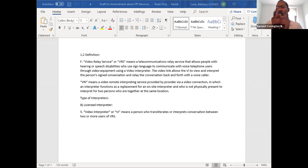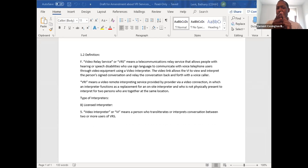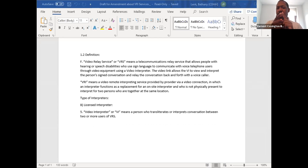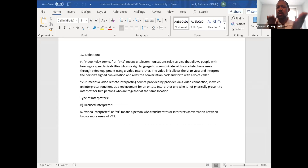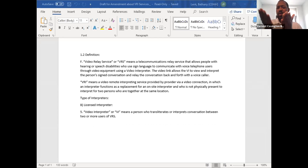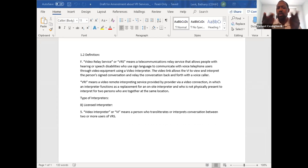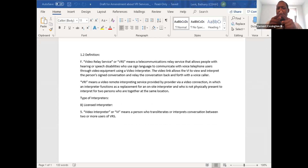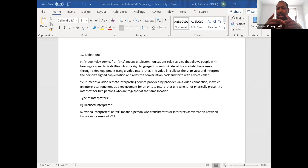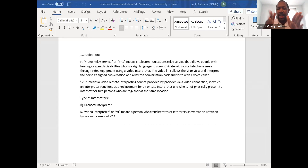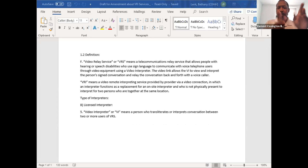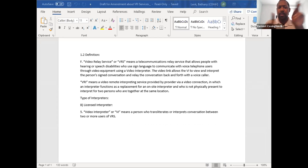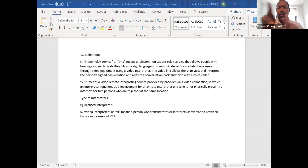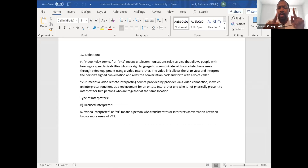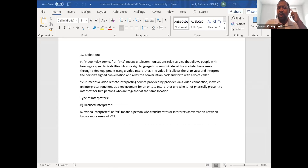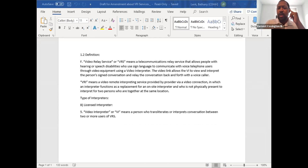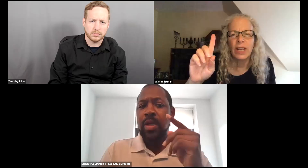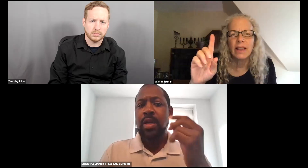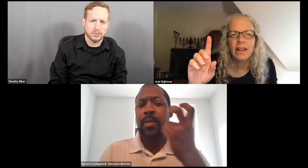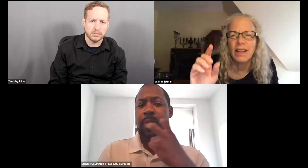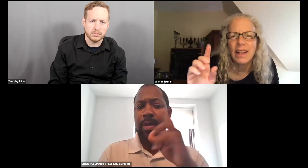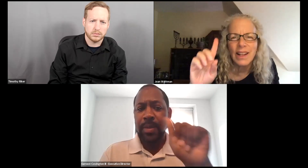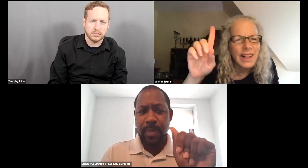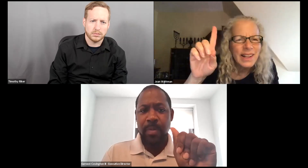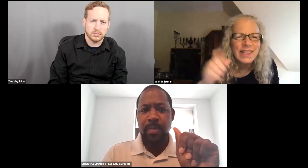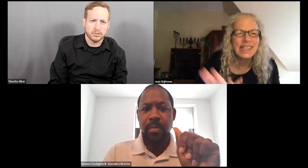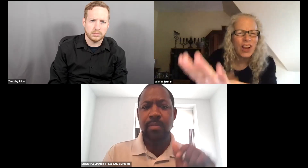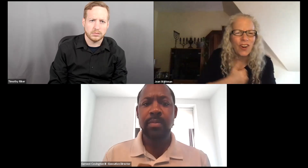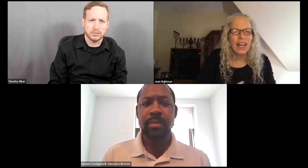I'm sorry. That's okay, I understand. I'm sorry.